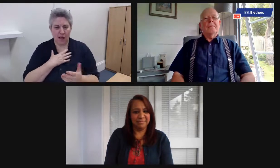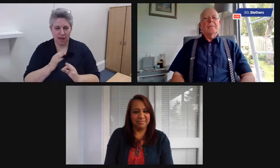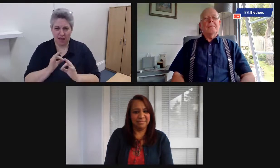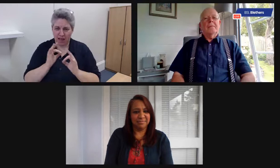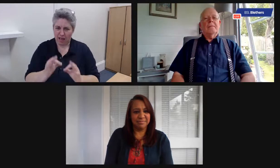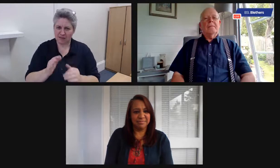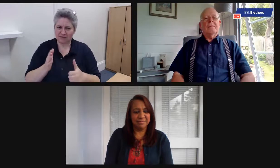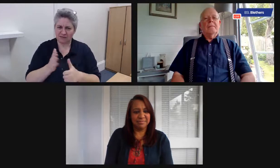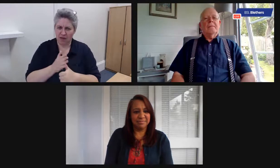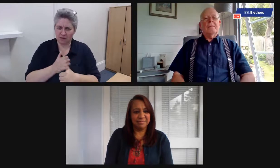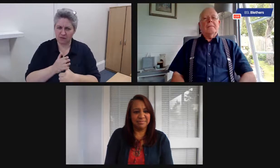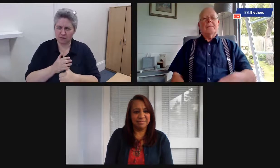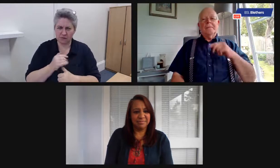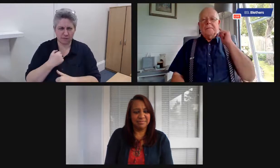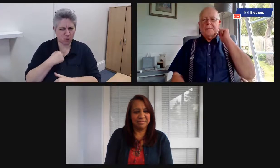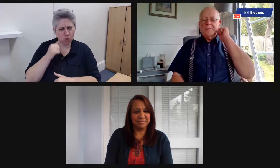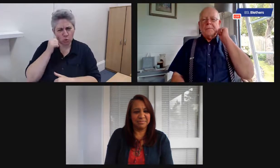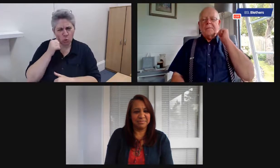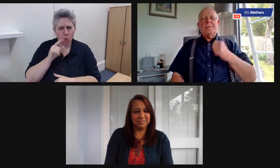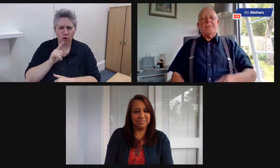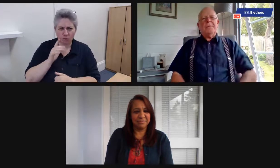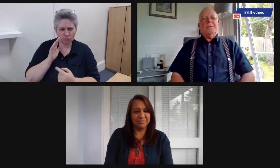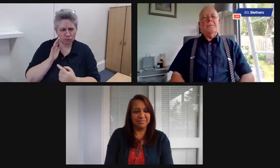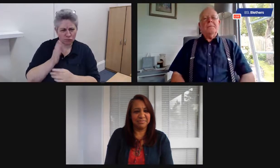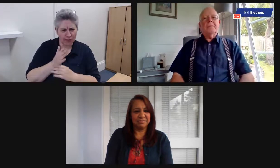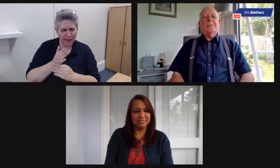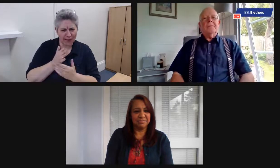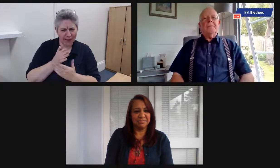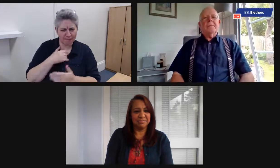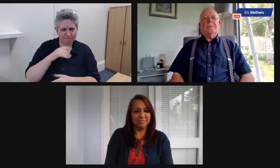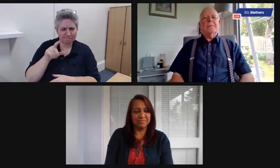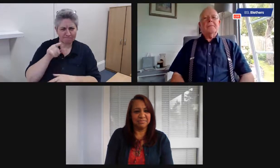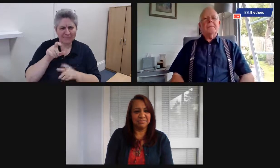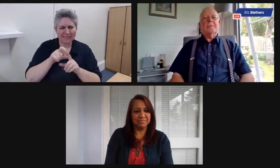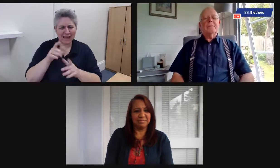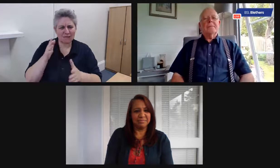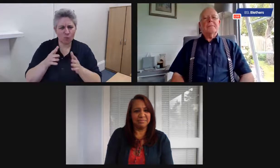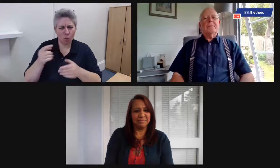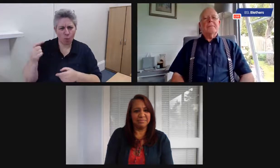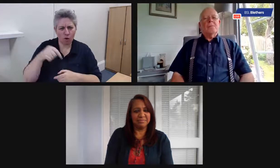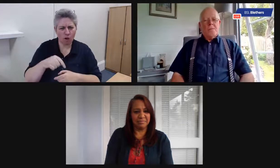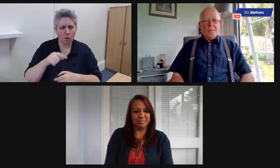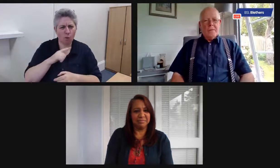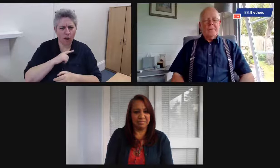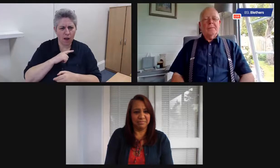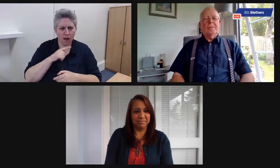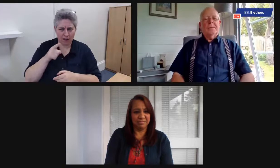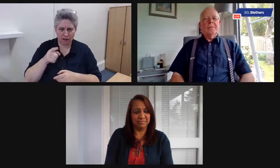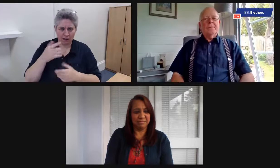both Dave and Manjeet. So could I ask you both really in turn, and I'll start with you,